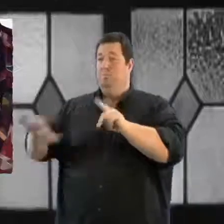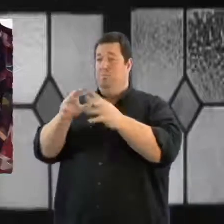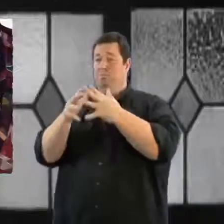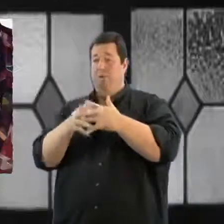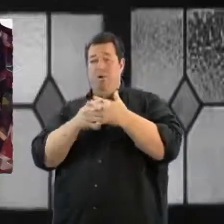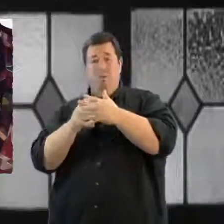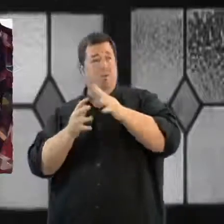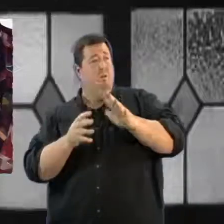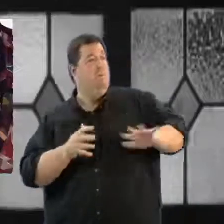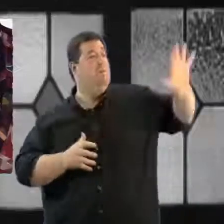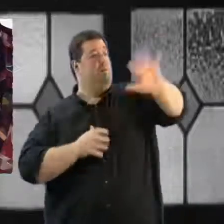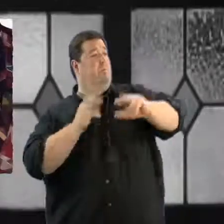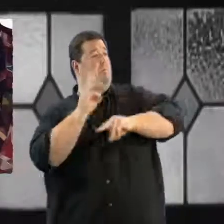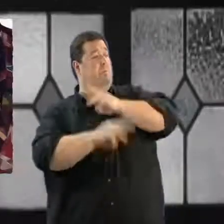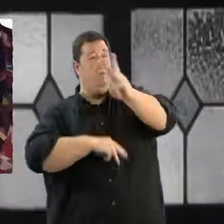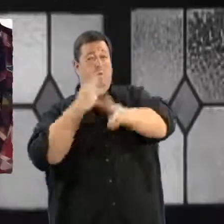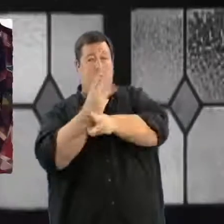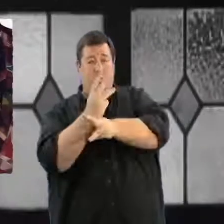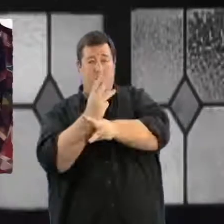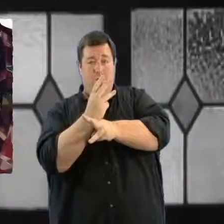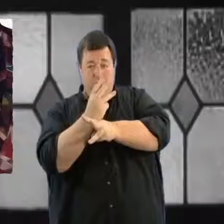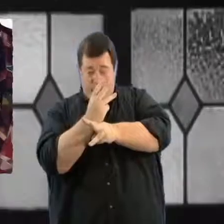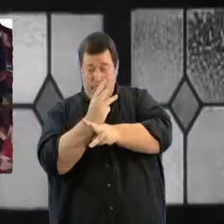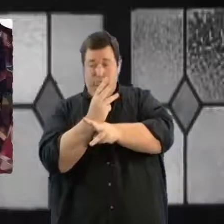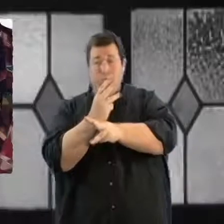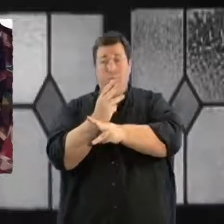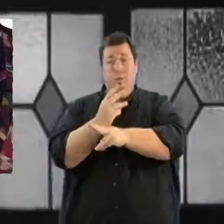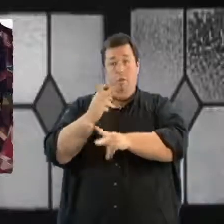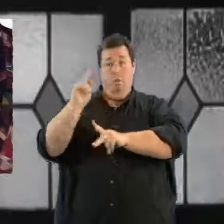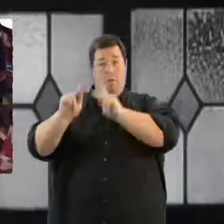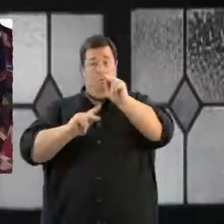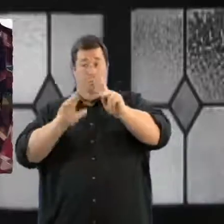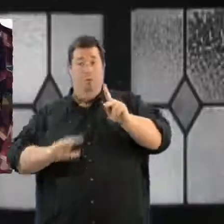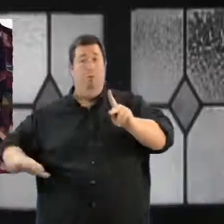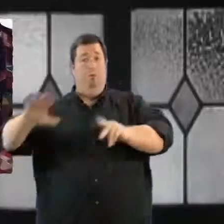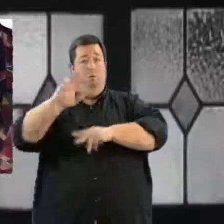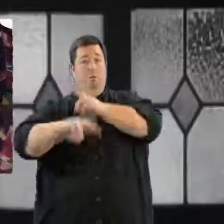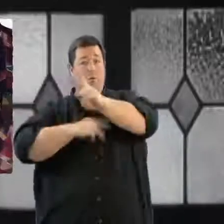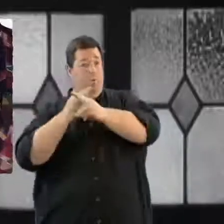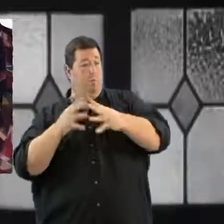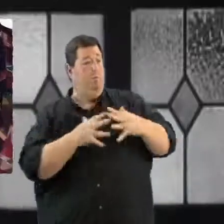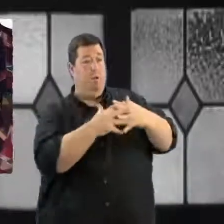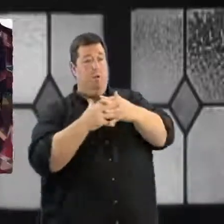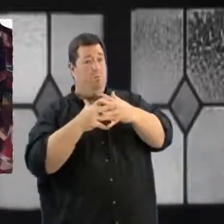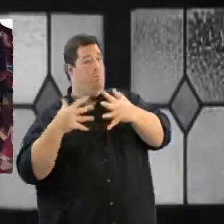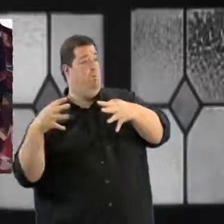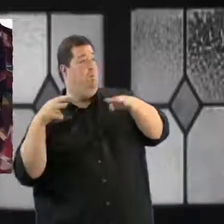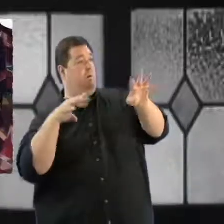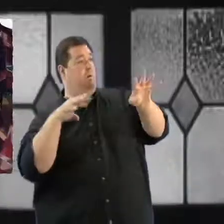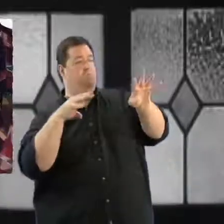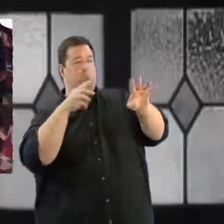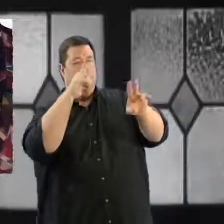Dr. Martin Luther King Jr. cared about all Americans. He cared about people all over the world, and people all over the world admired